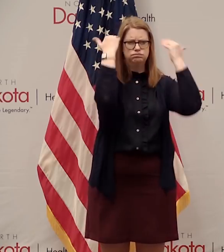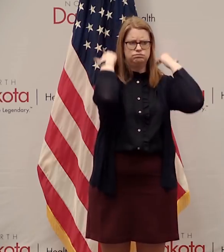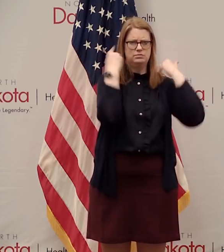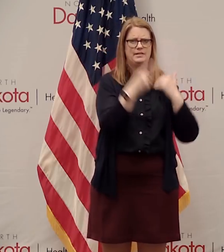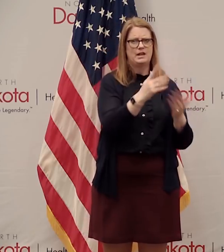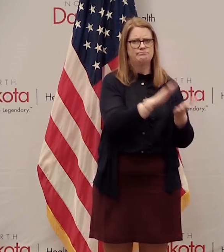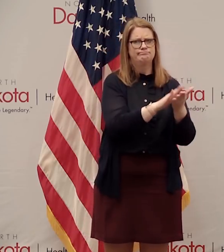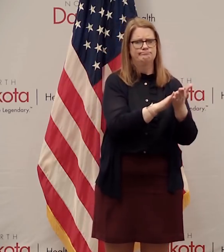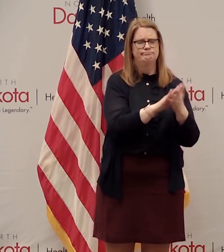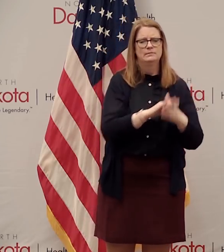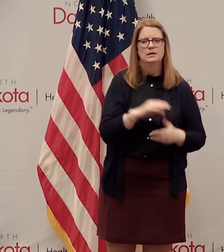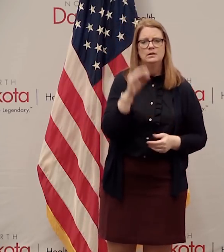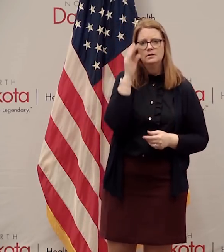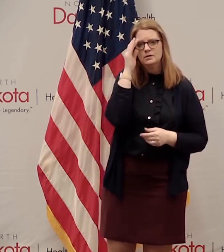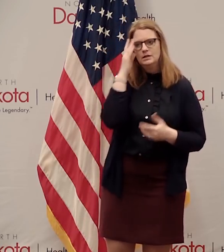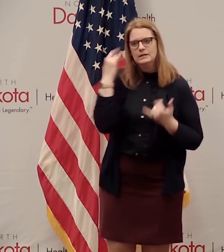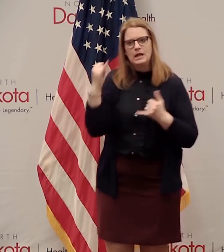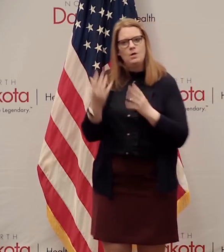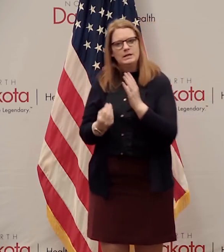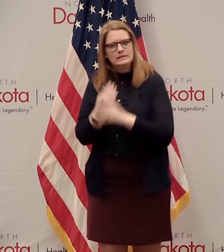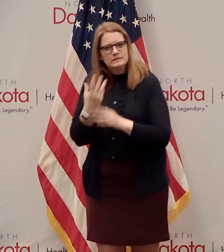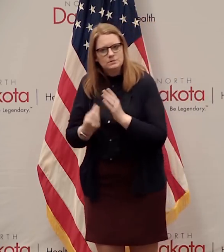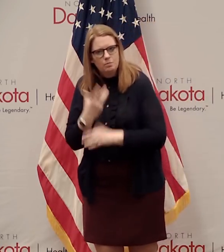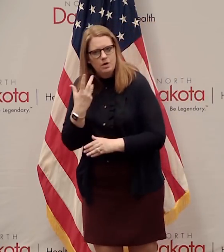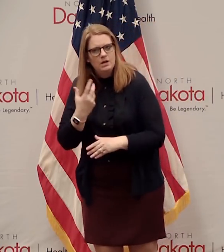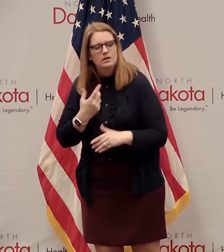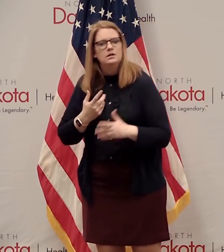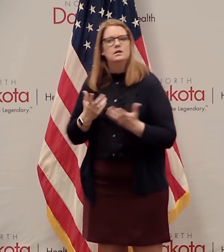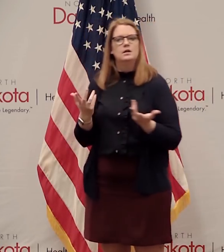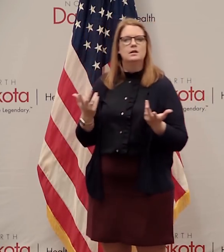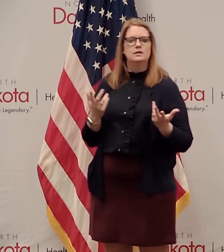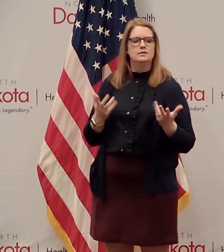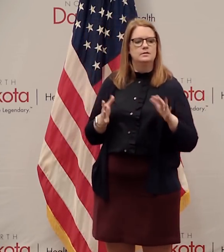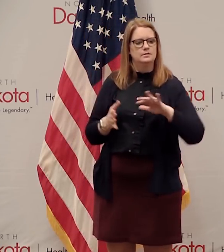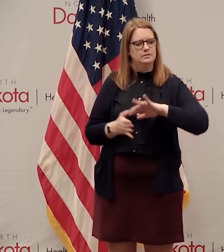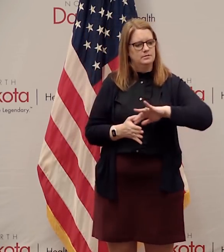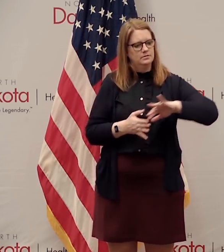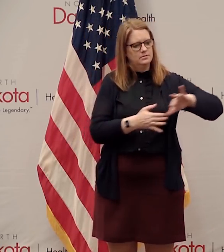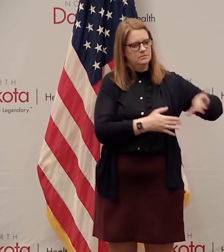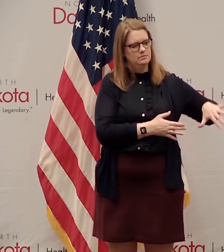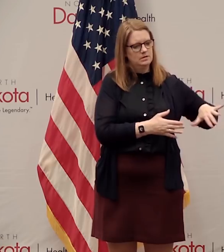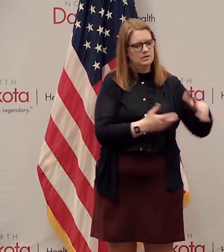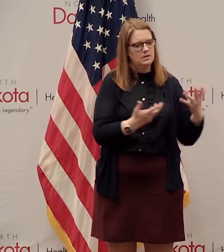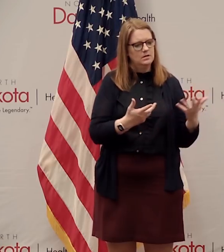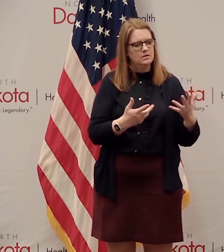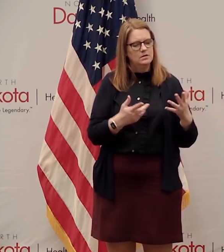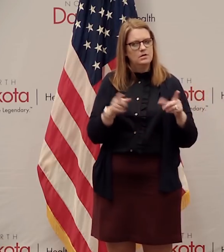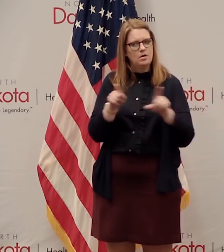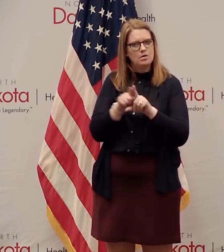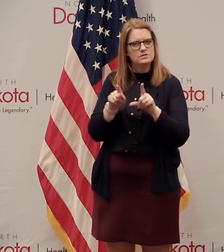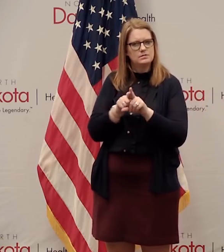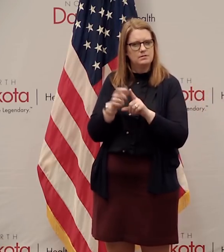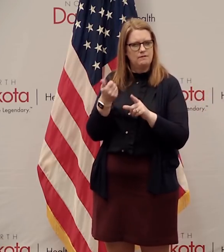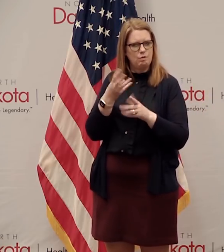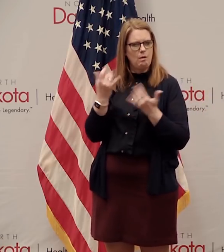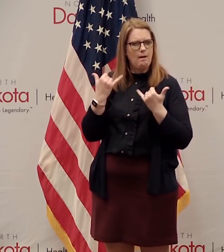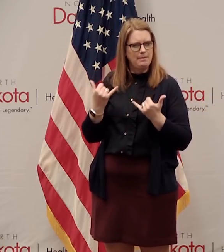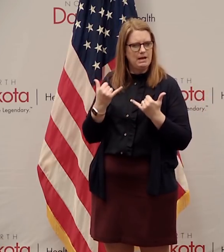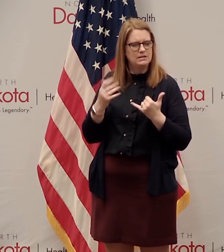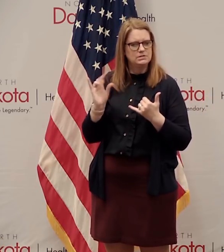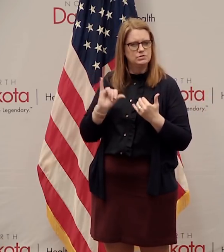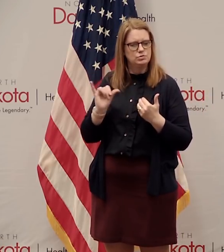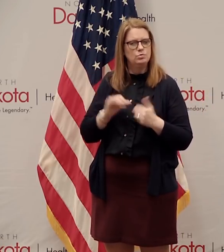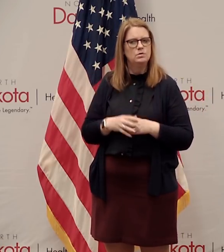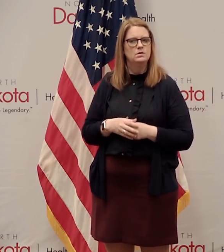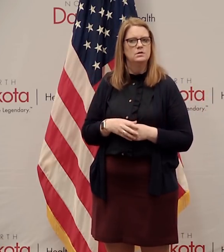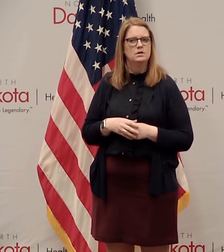We think it's it's spring right now, and shifting into a topic away from the coronavirus, did want to provide a couple updates, because while we're